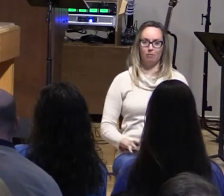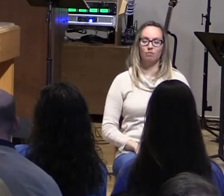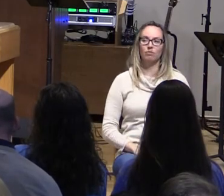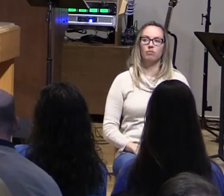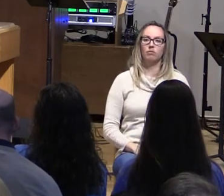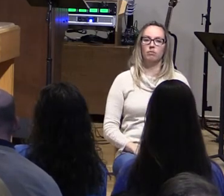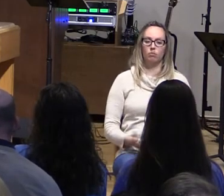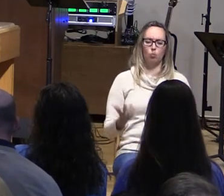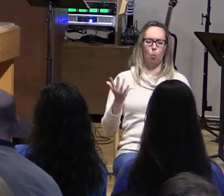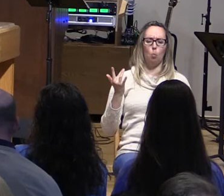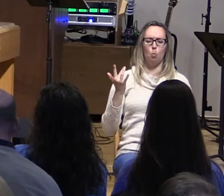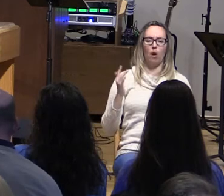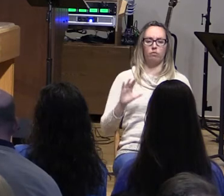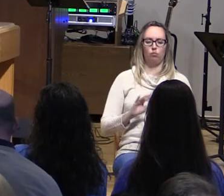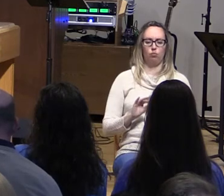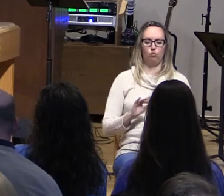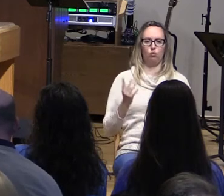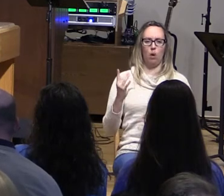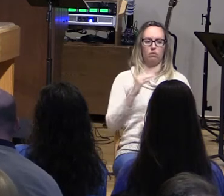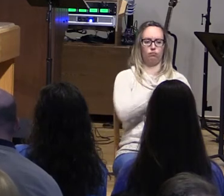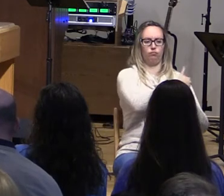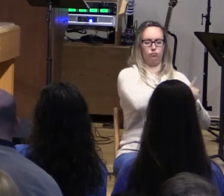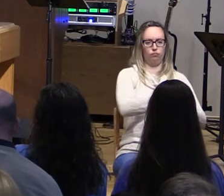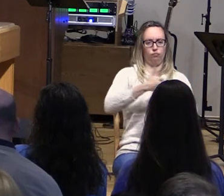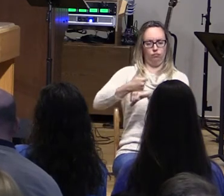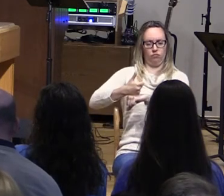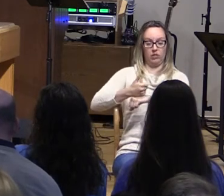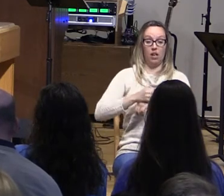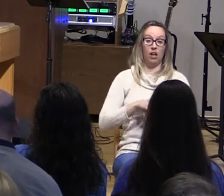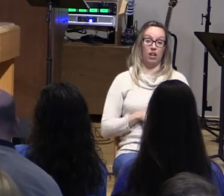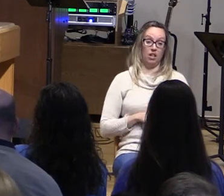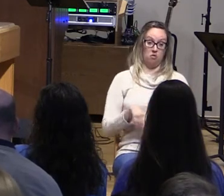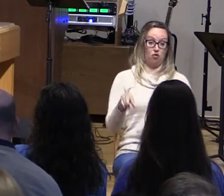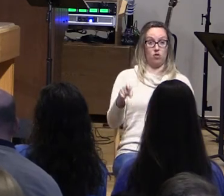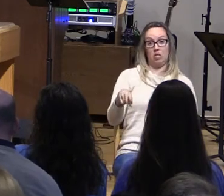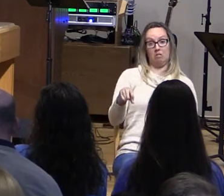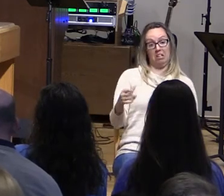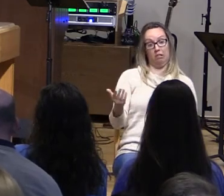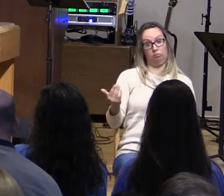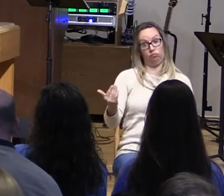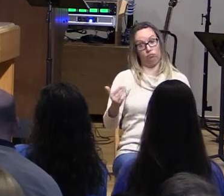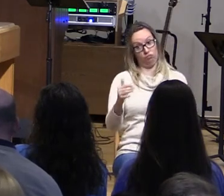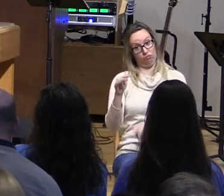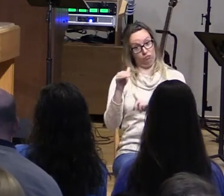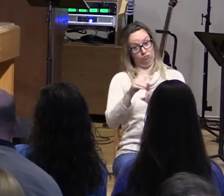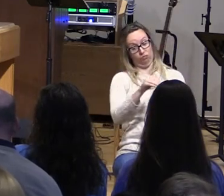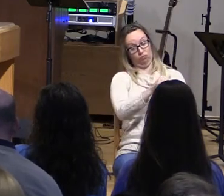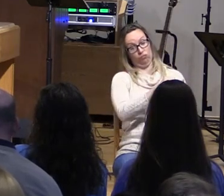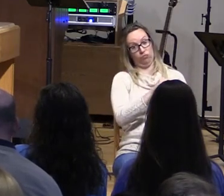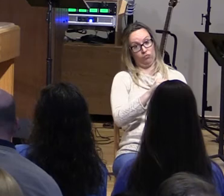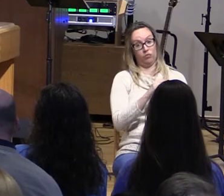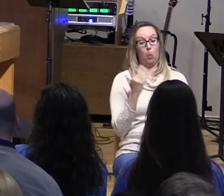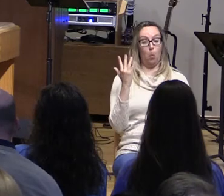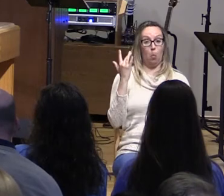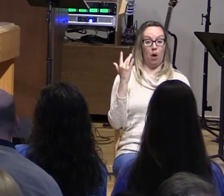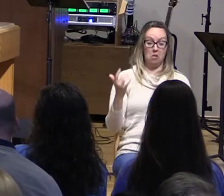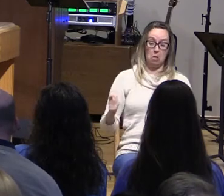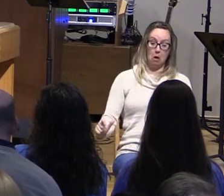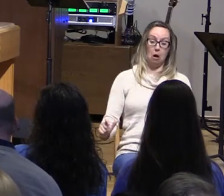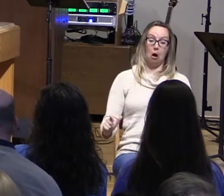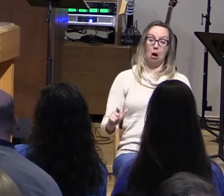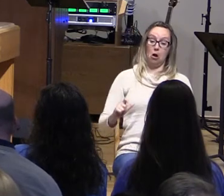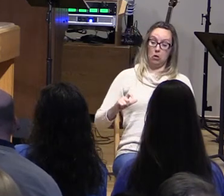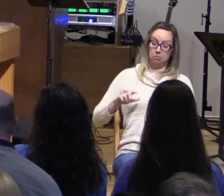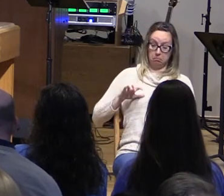see, why did he say this, first of all? Why did he say, hey, there's this need? He said it because as these large crowds